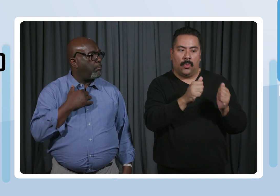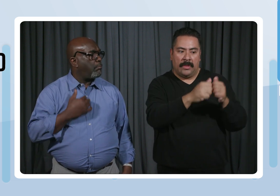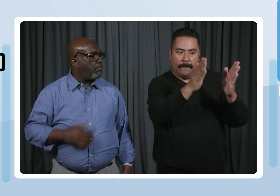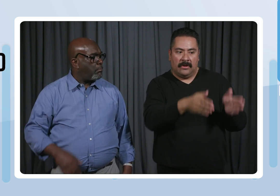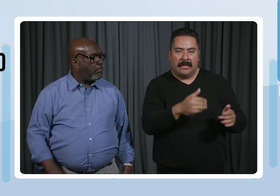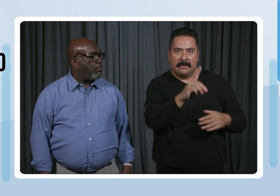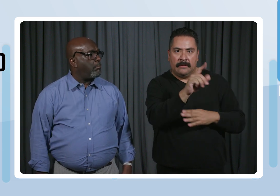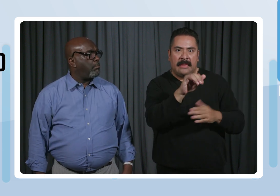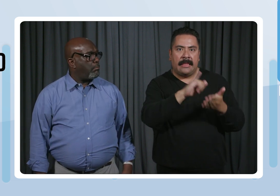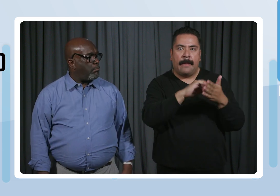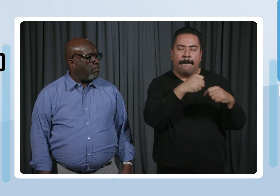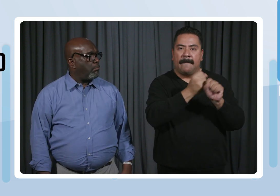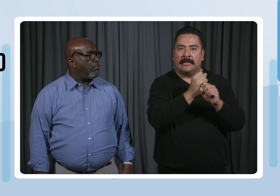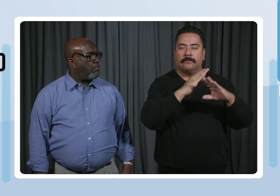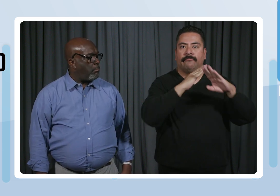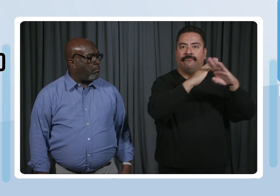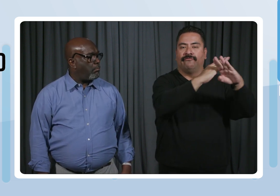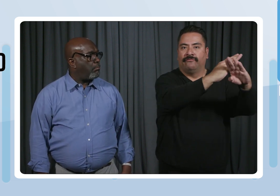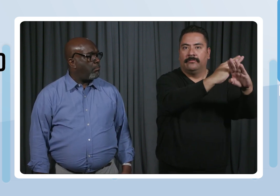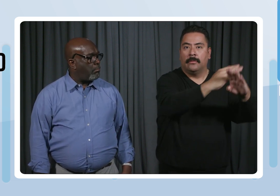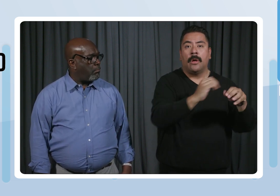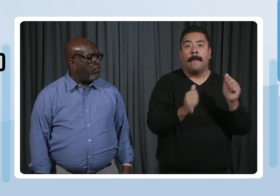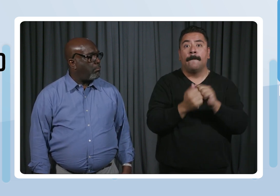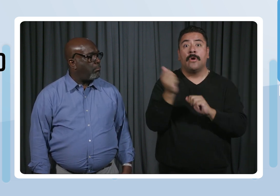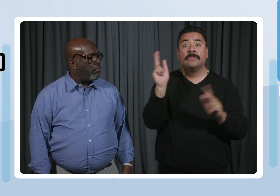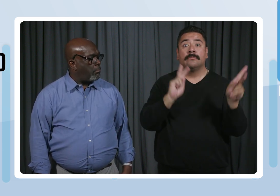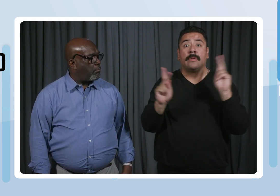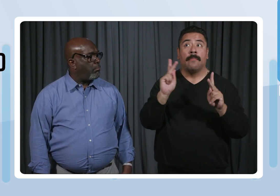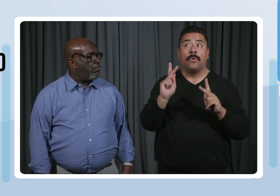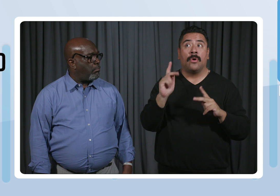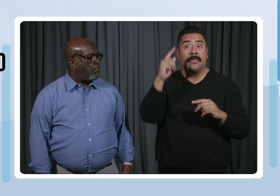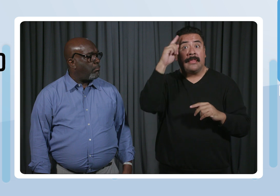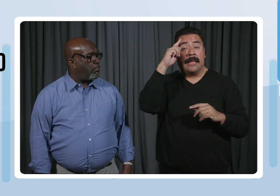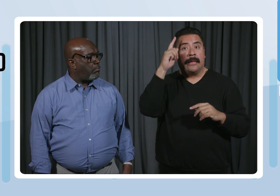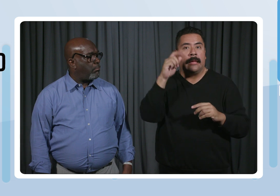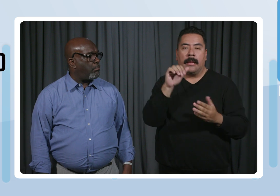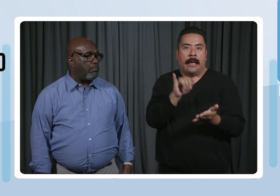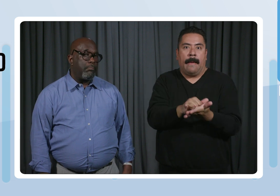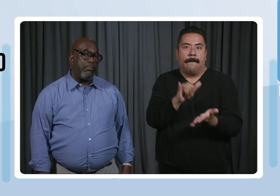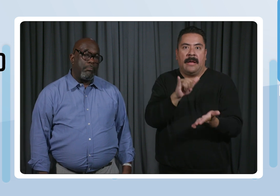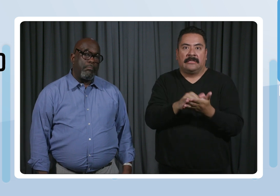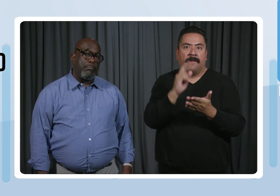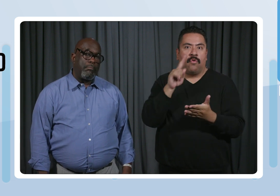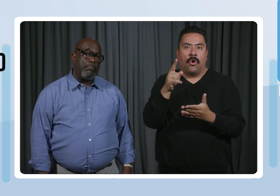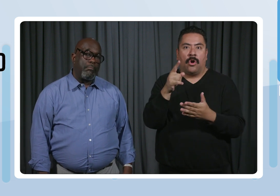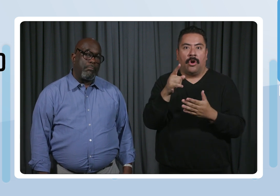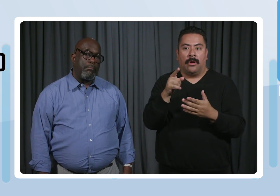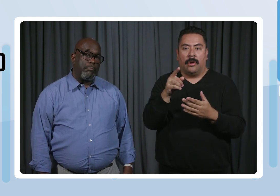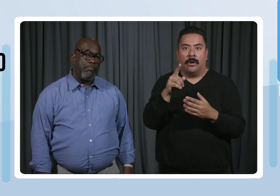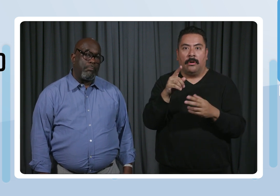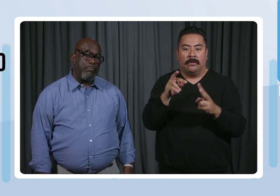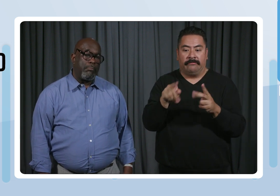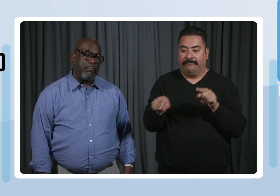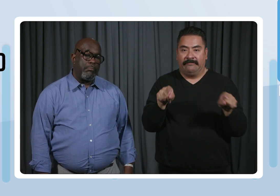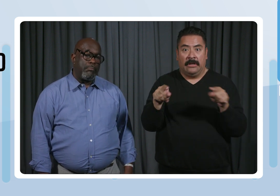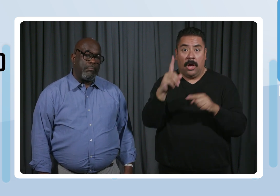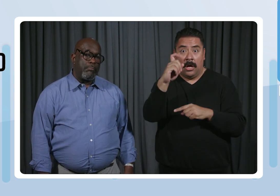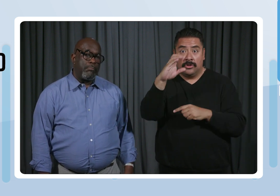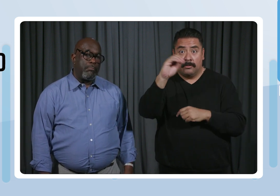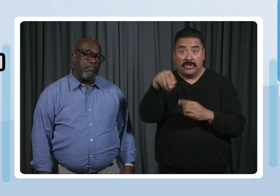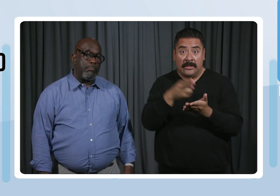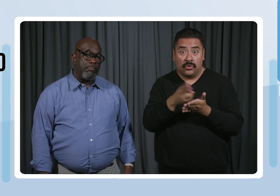disabling. And most people would say that it's not possible for either one to be 100% true